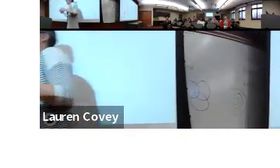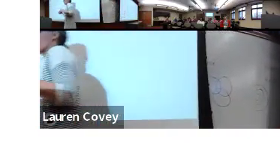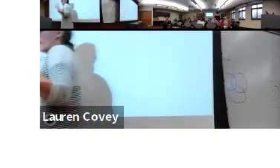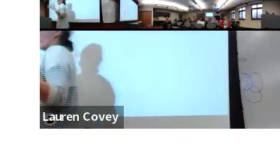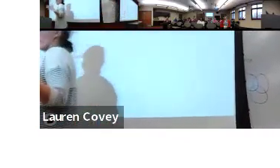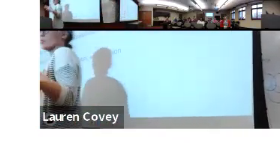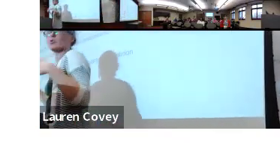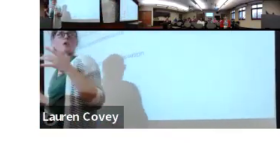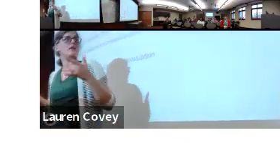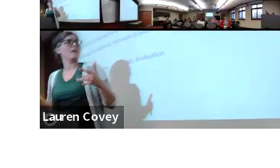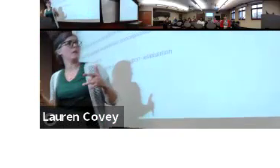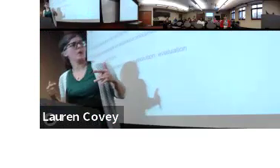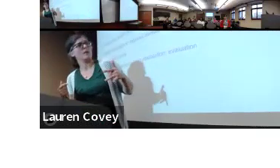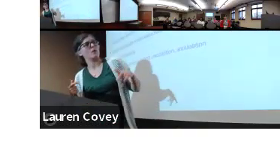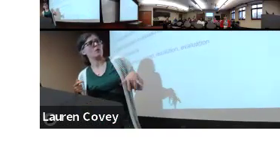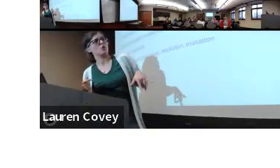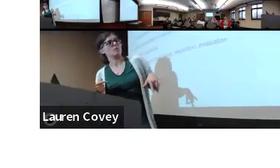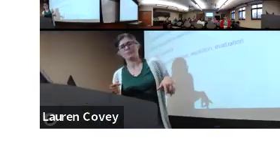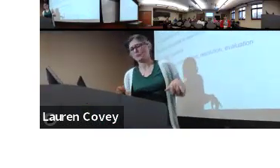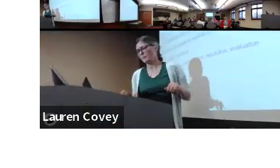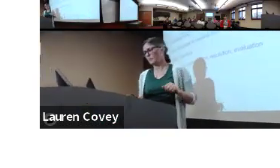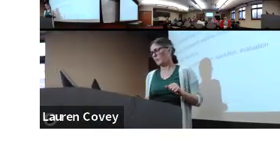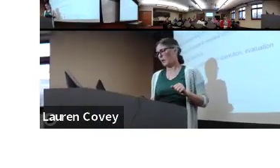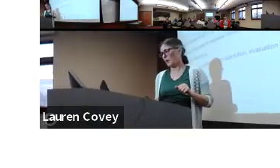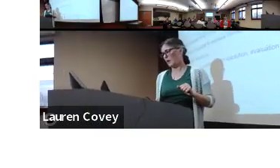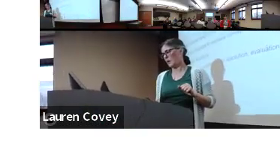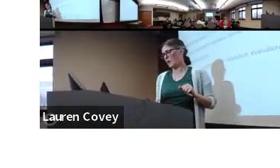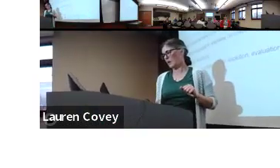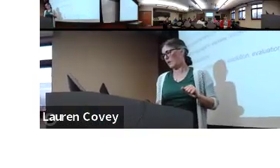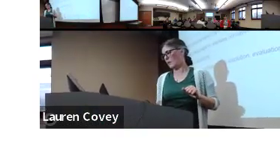the complication of resolution, or an evaluation.